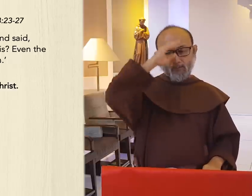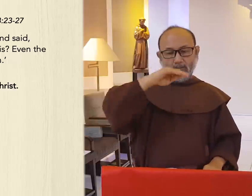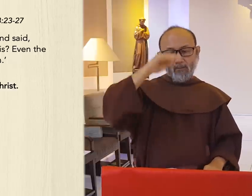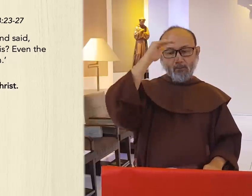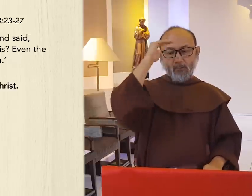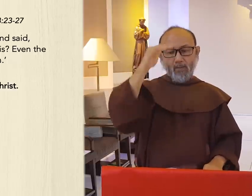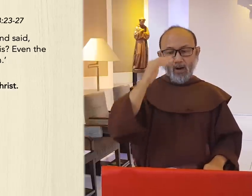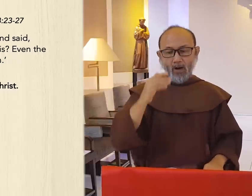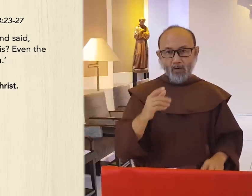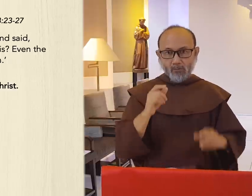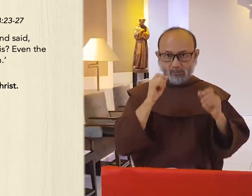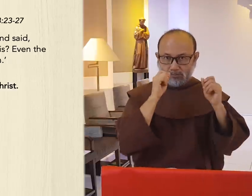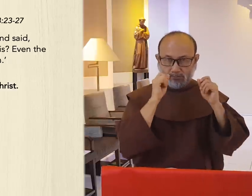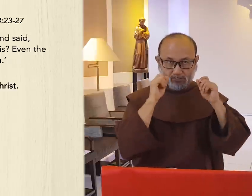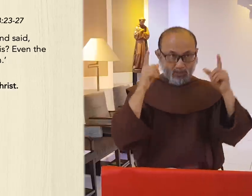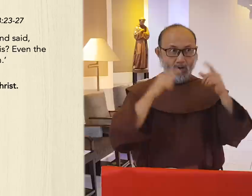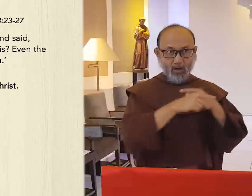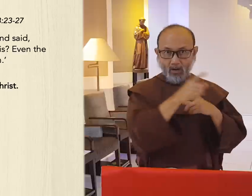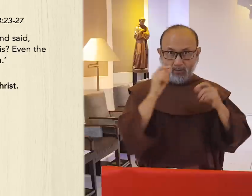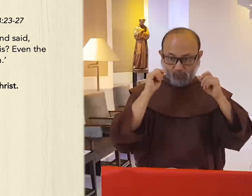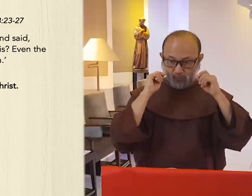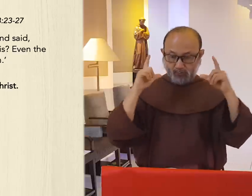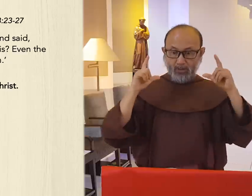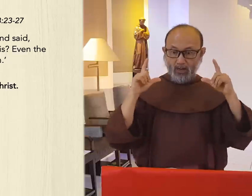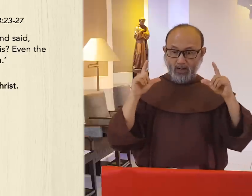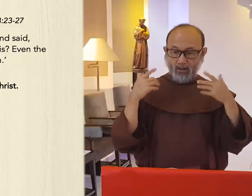The men were astounded and said,